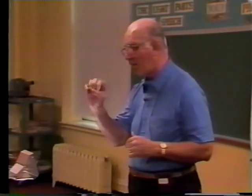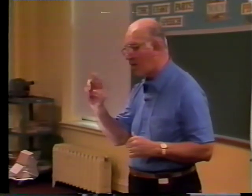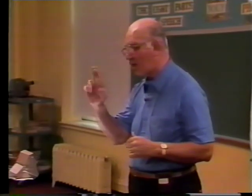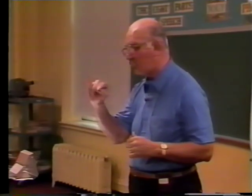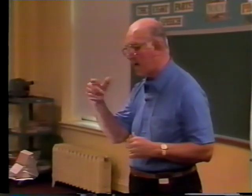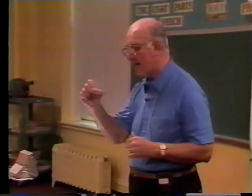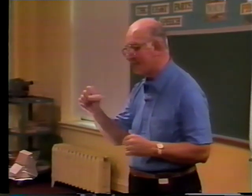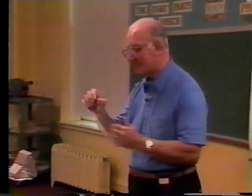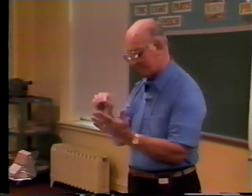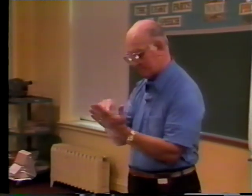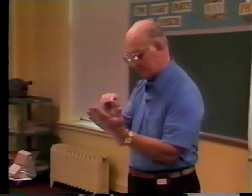sufferings